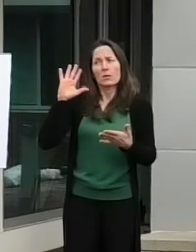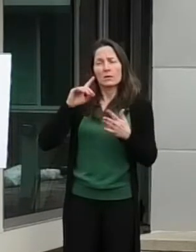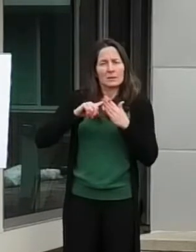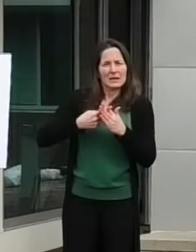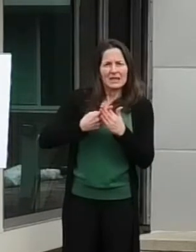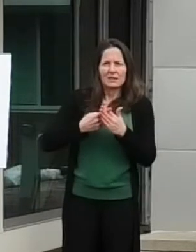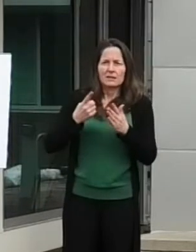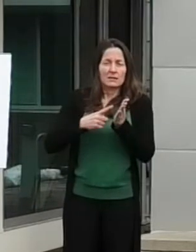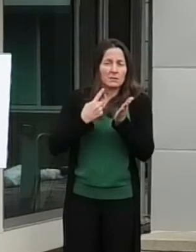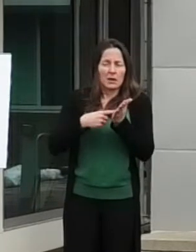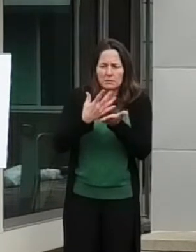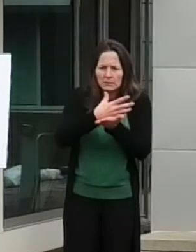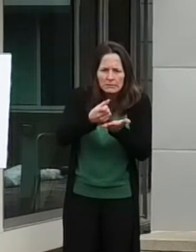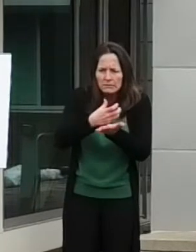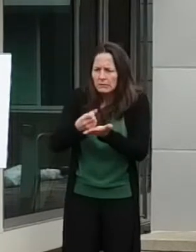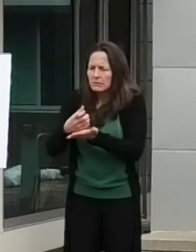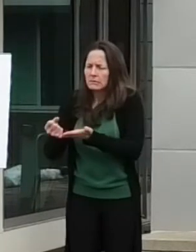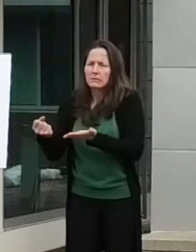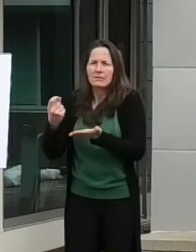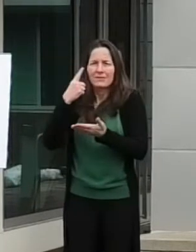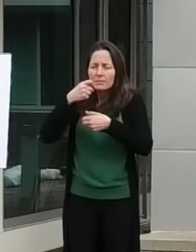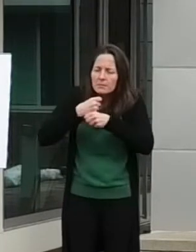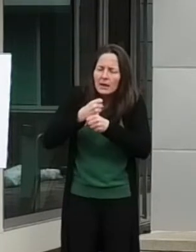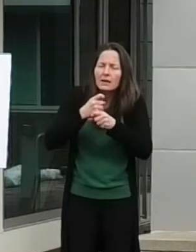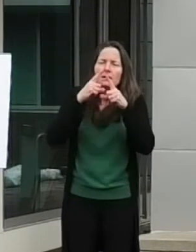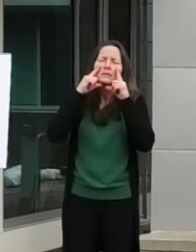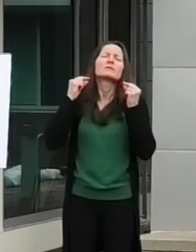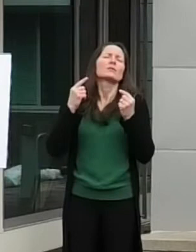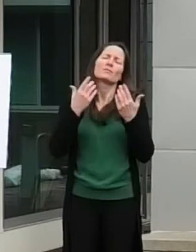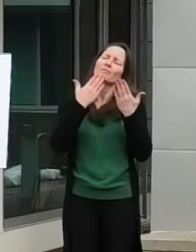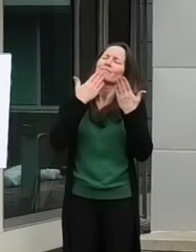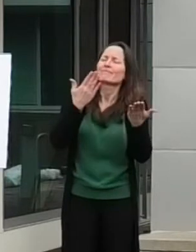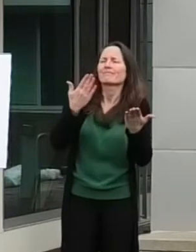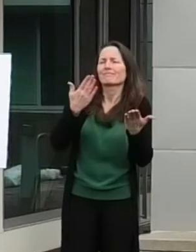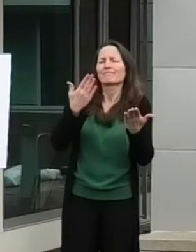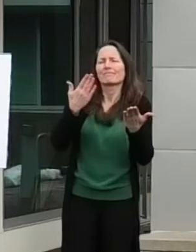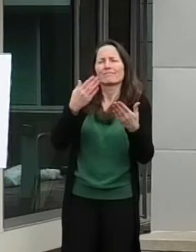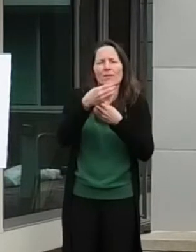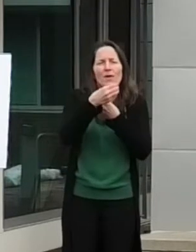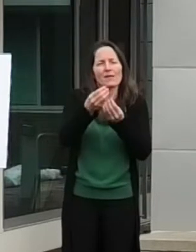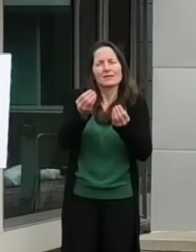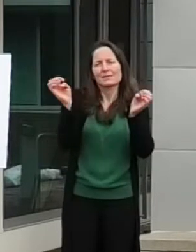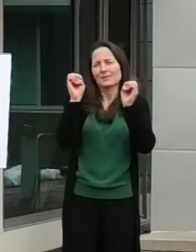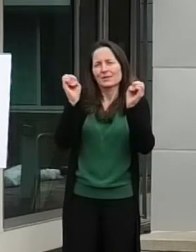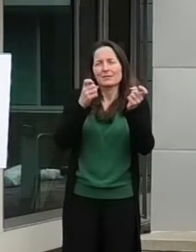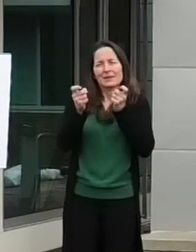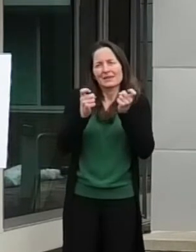you for recognizing them and supporting their efforts via the Office of Emergency Management.